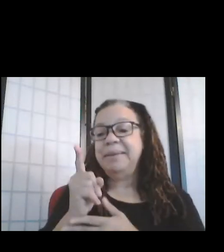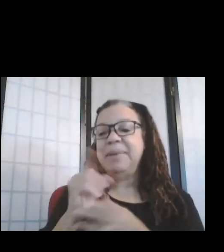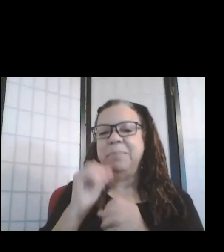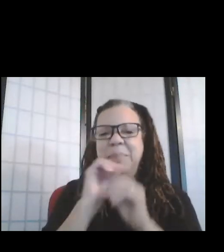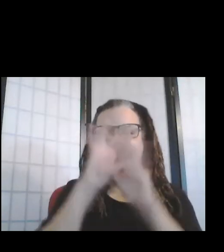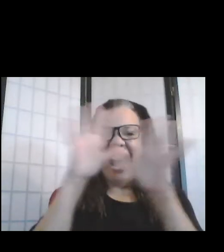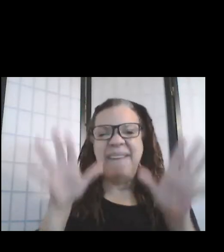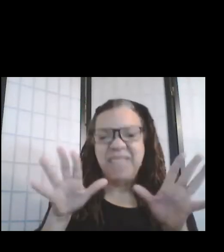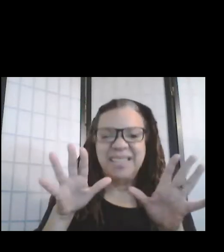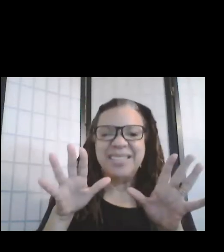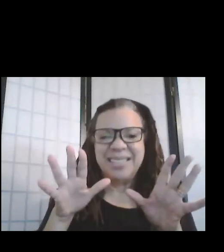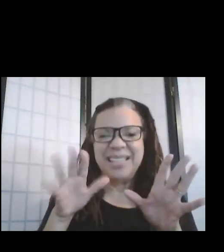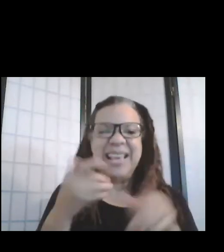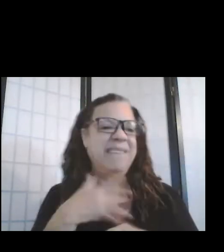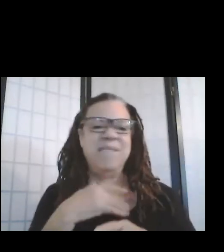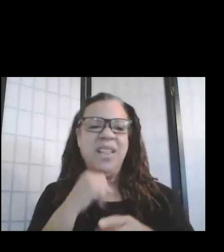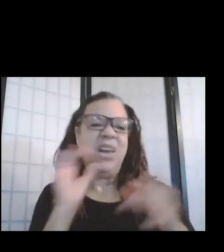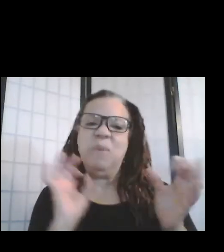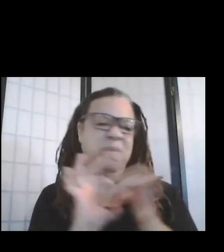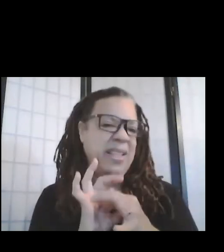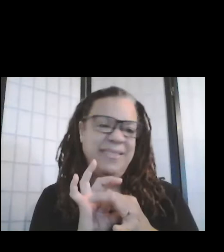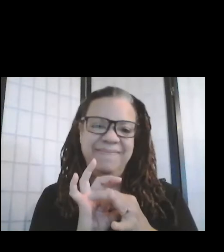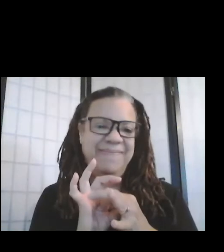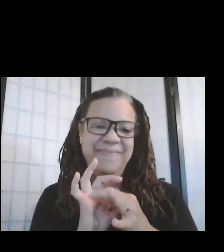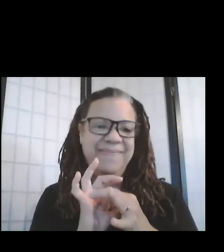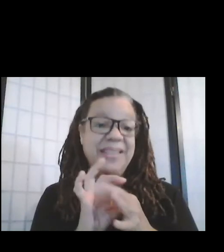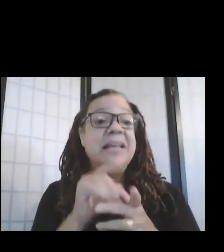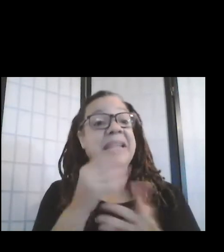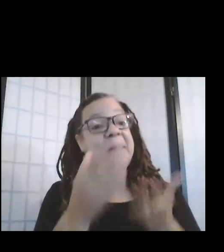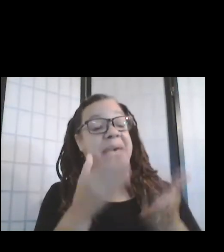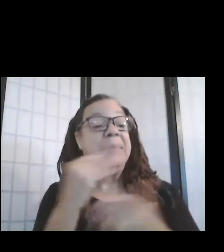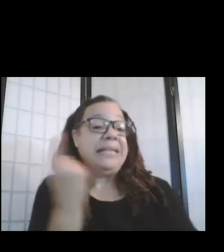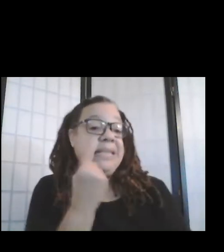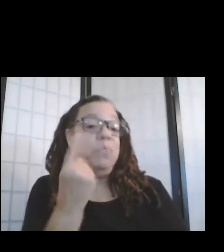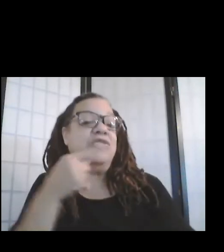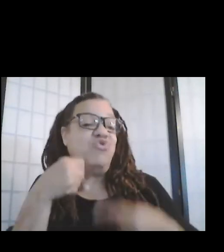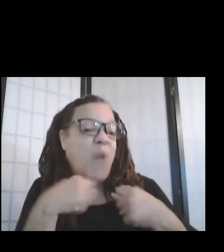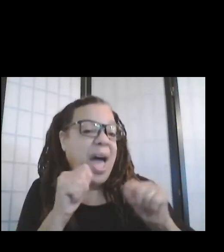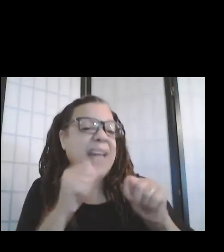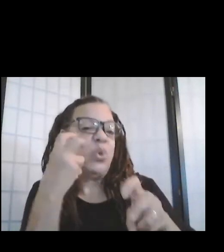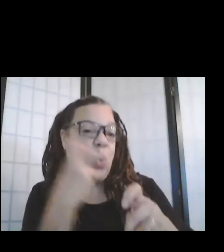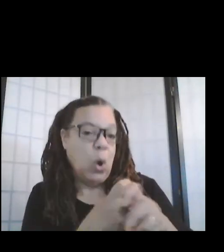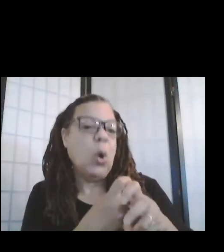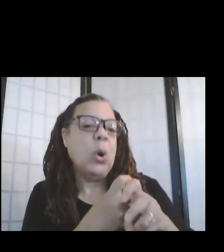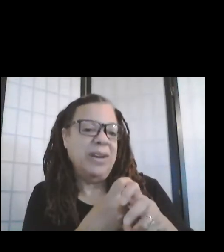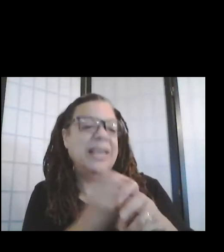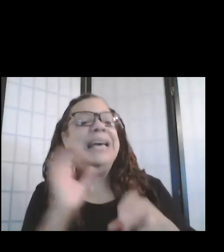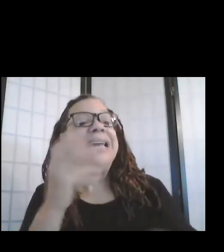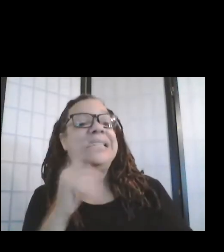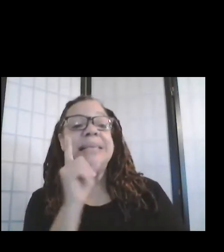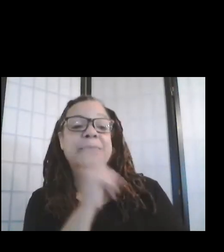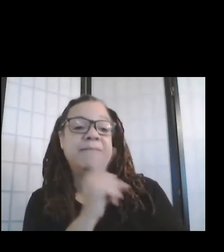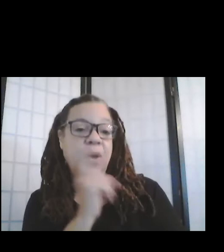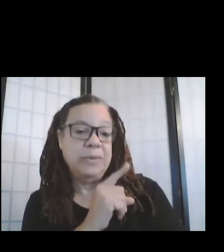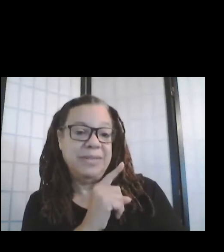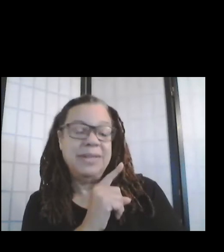obvious and feel out of place. And as you suggested, maybe somebody trying a little bit too hard. And so that's always the